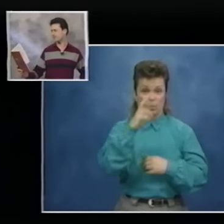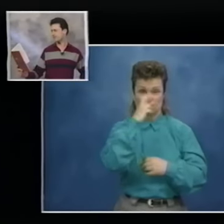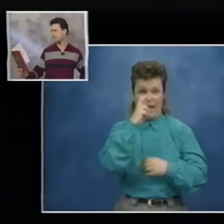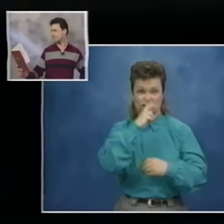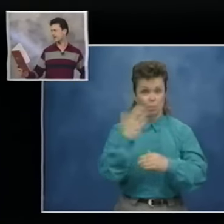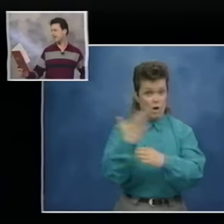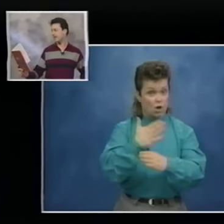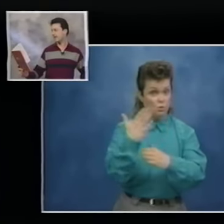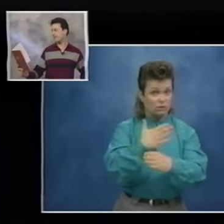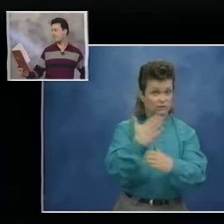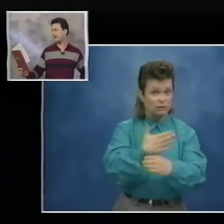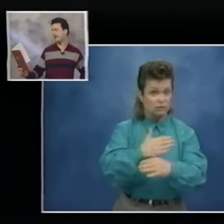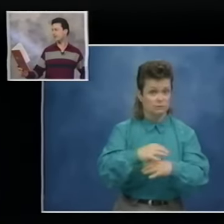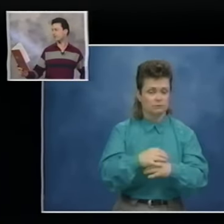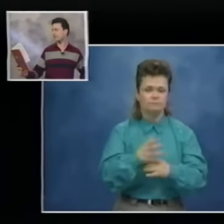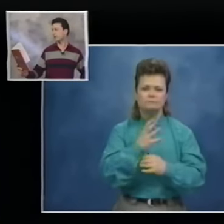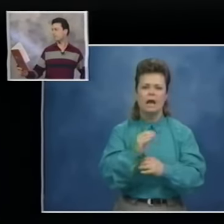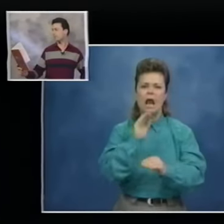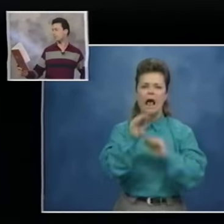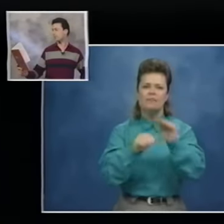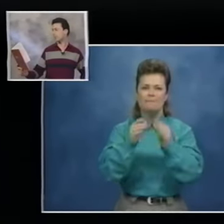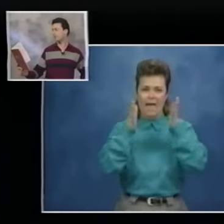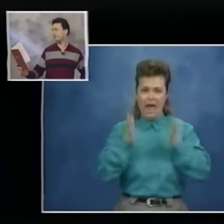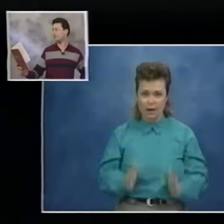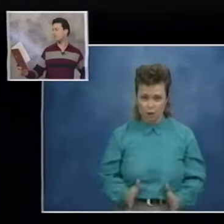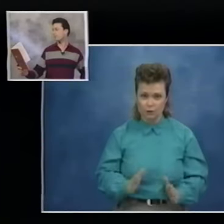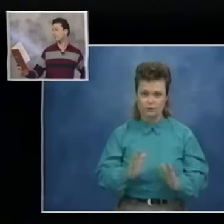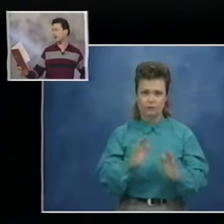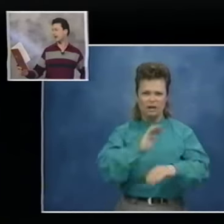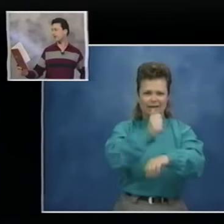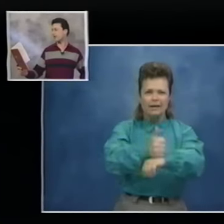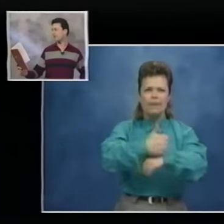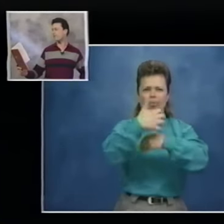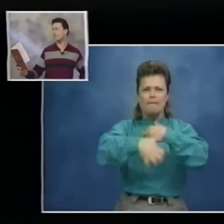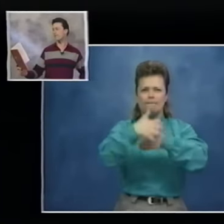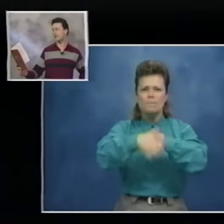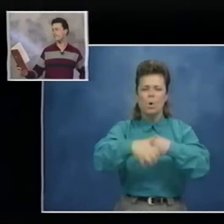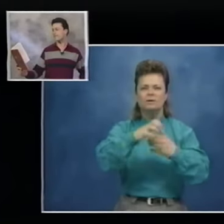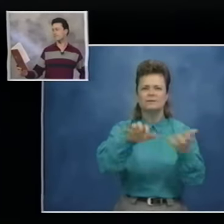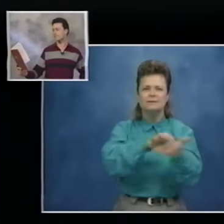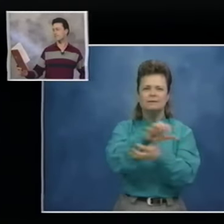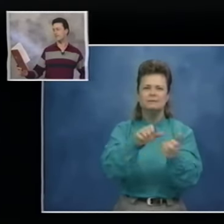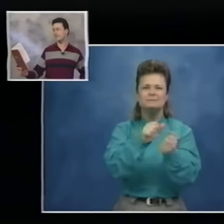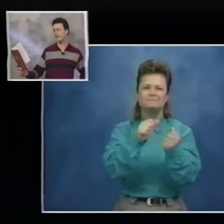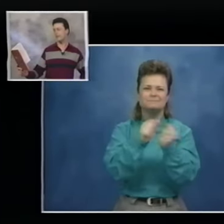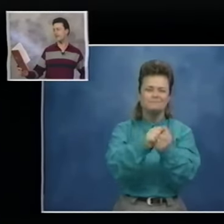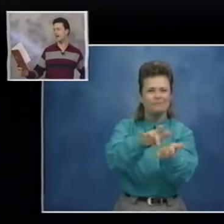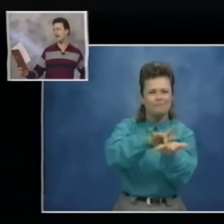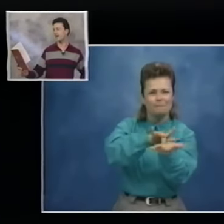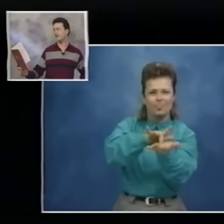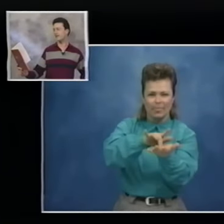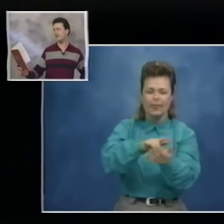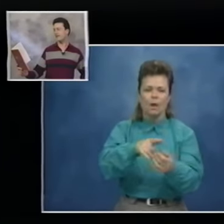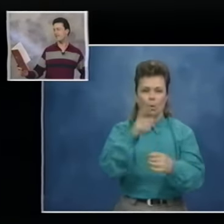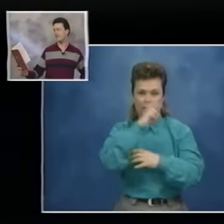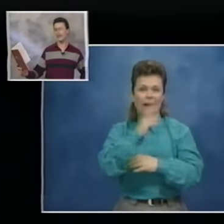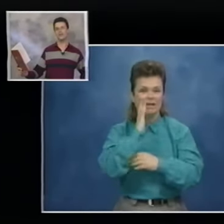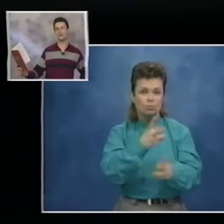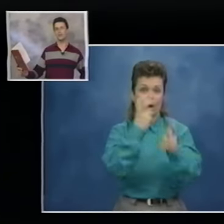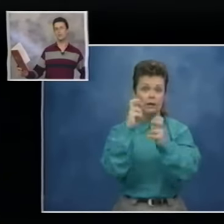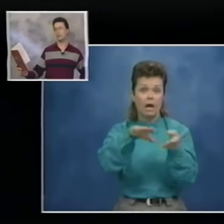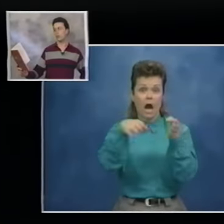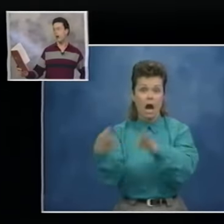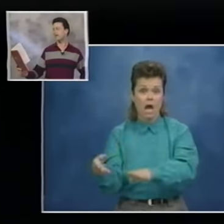nuisances, and the packers put poisoned bread out for them. They would die, and